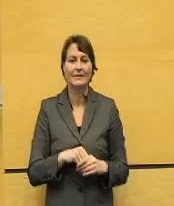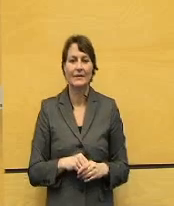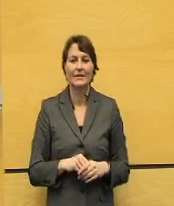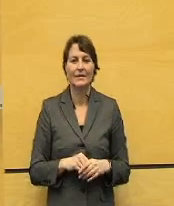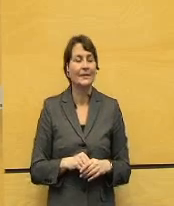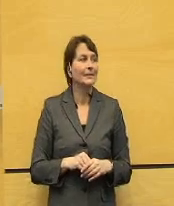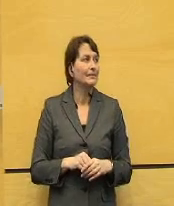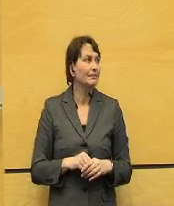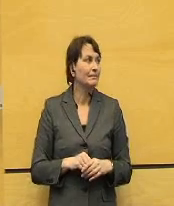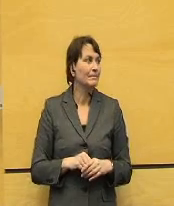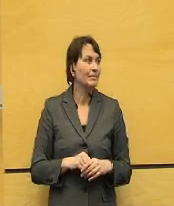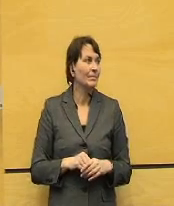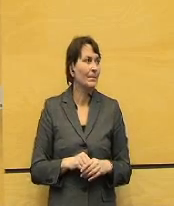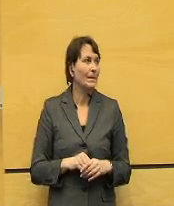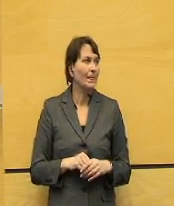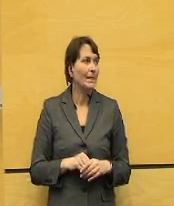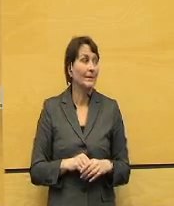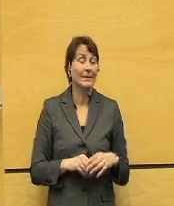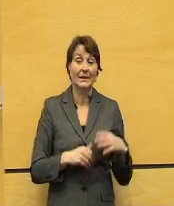56.7% to